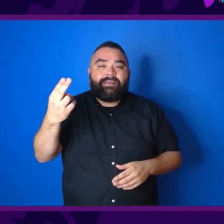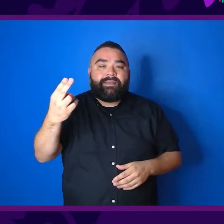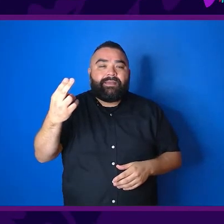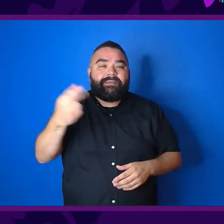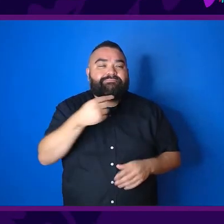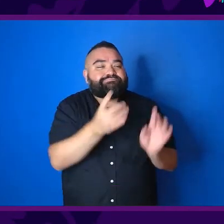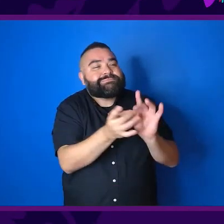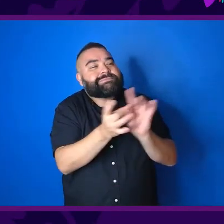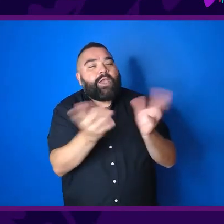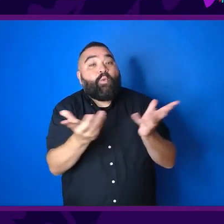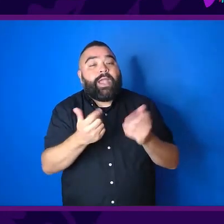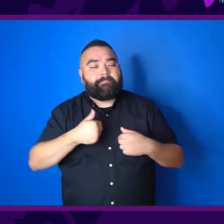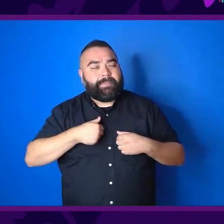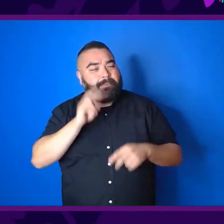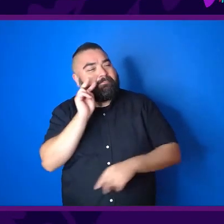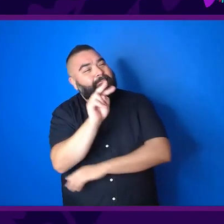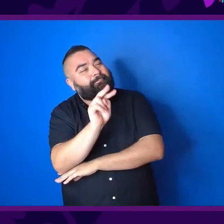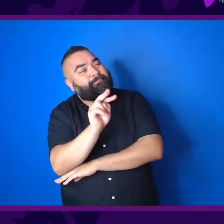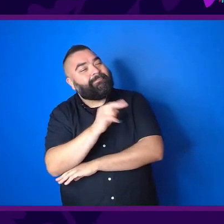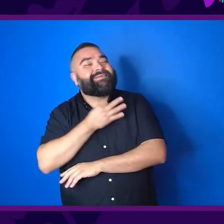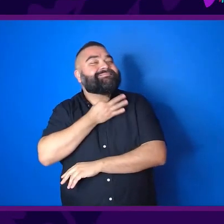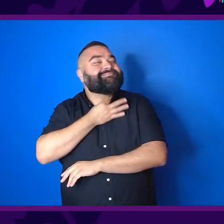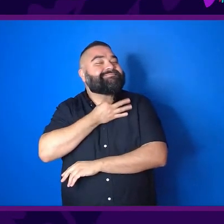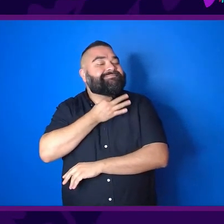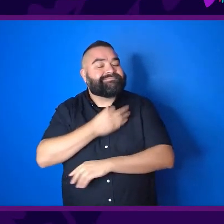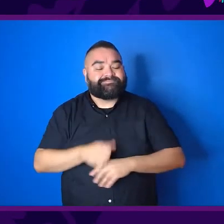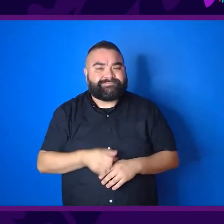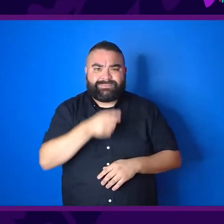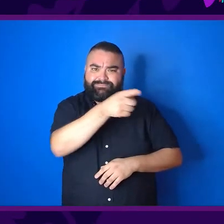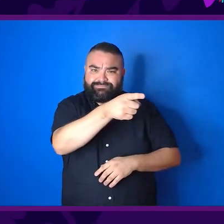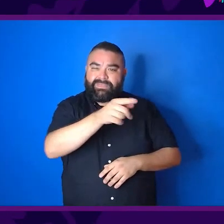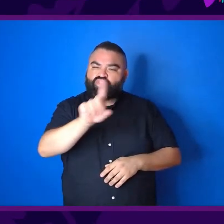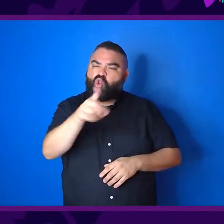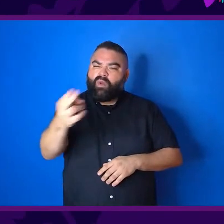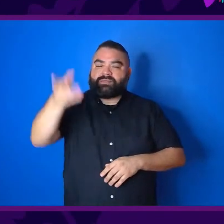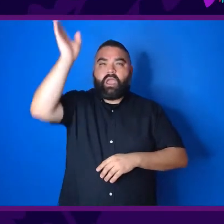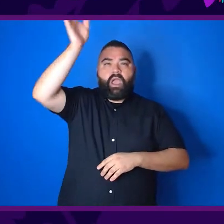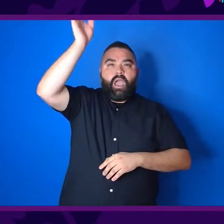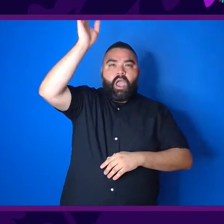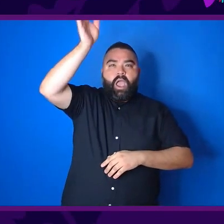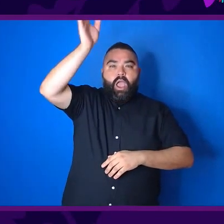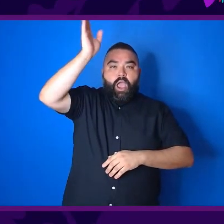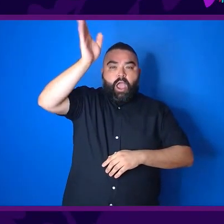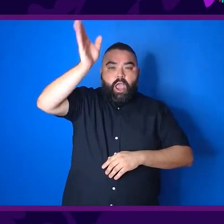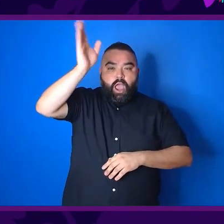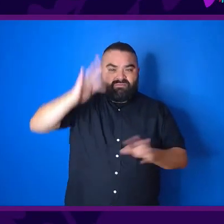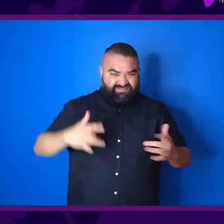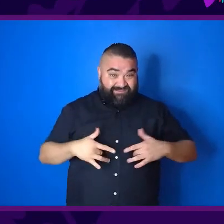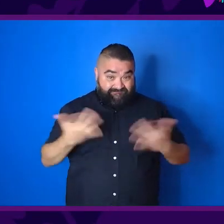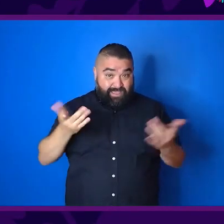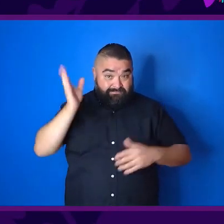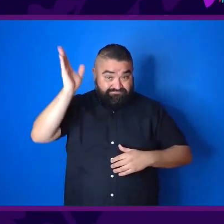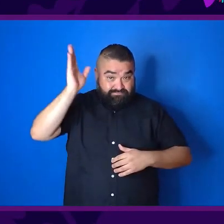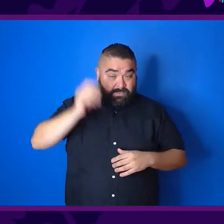so she was starting the speech in such a way at this event, and the first thing she says,